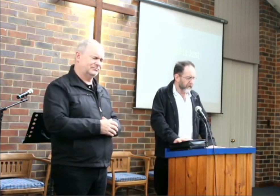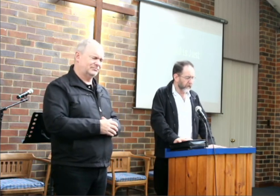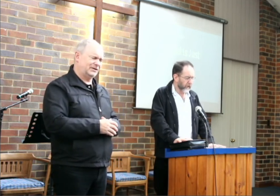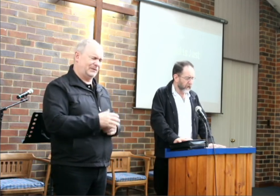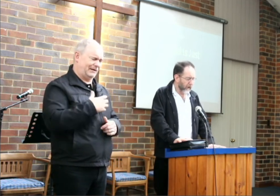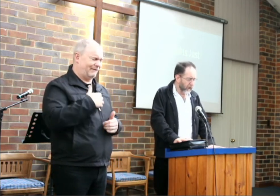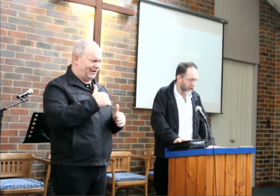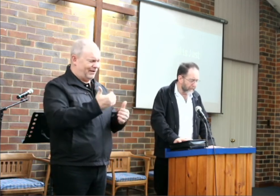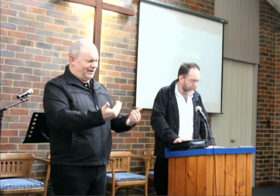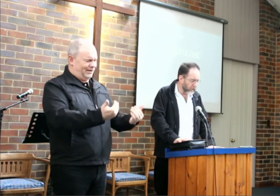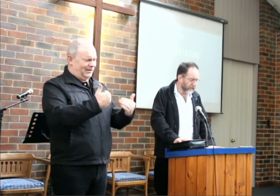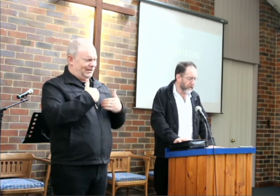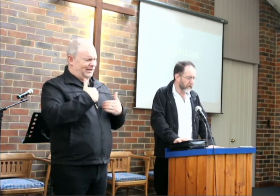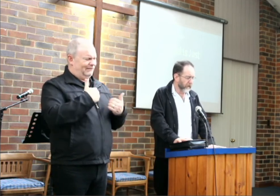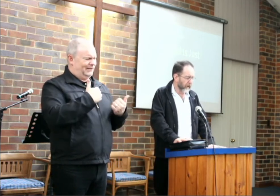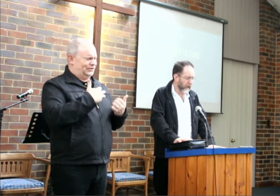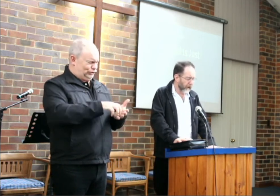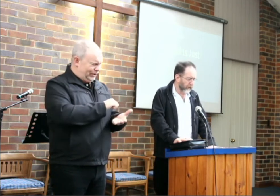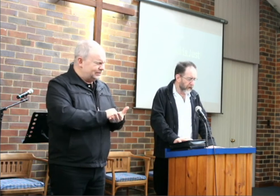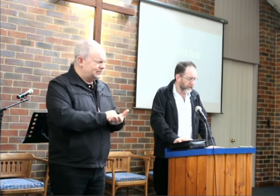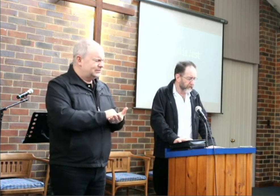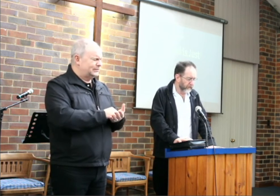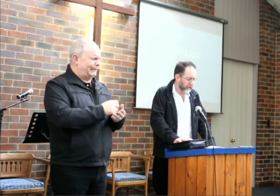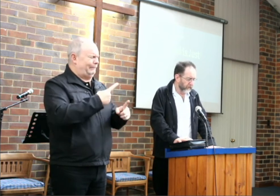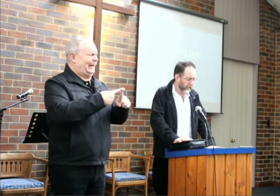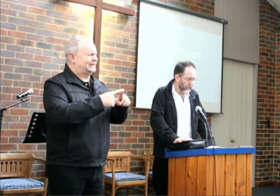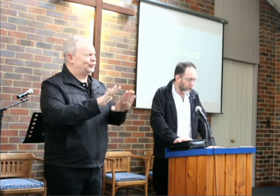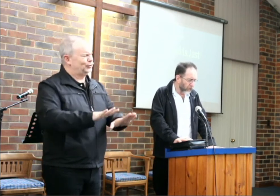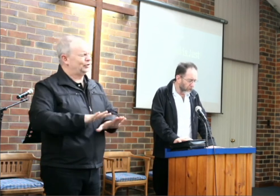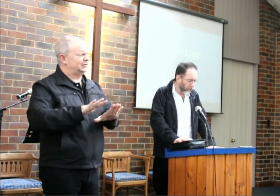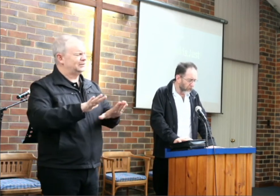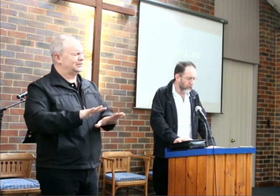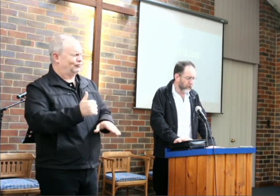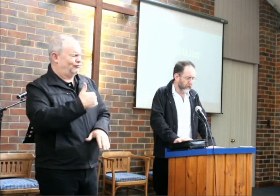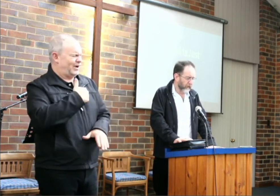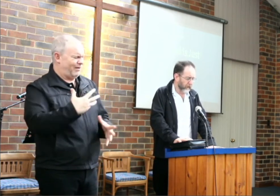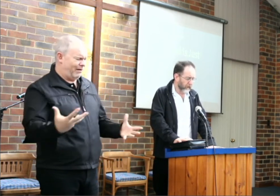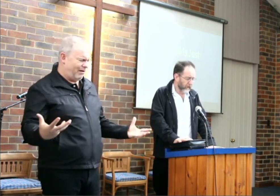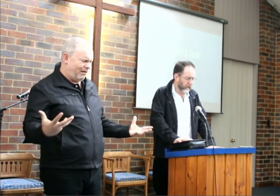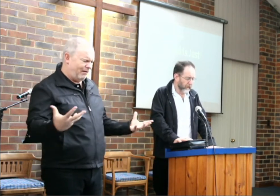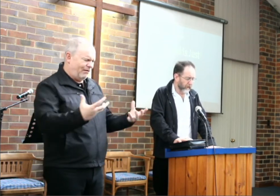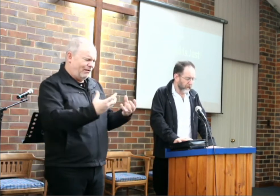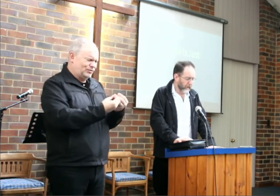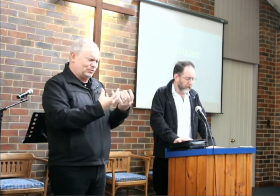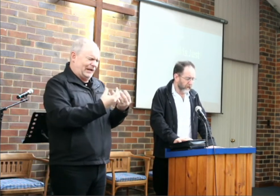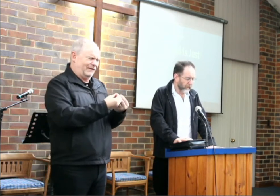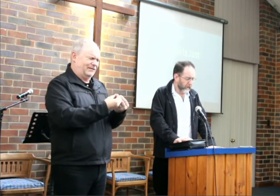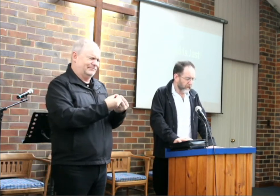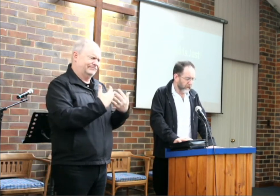justice, mercy, and grace all work.